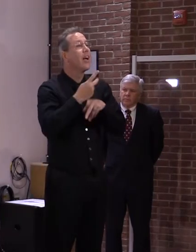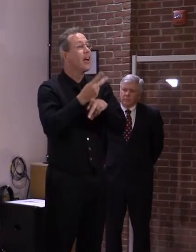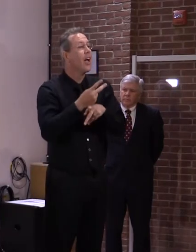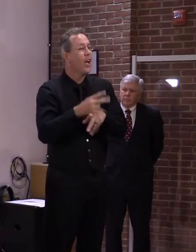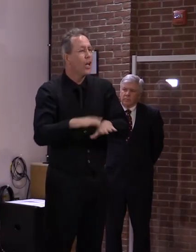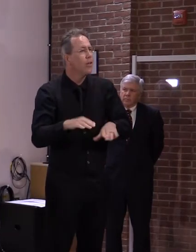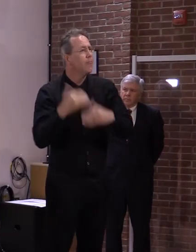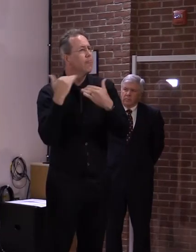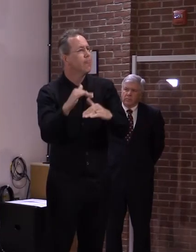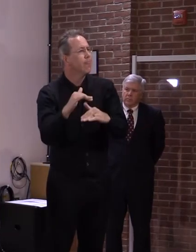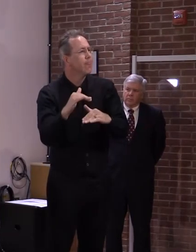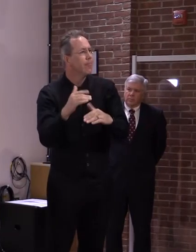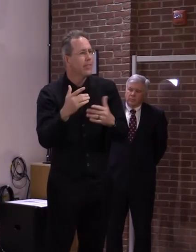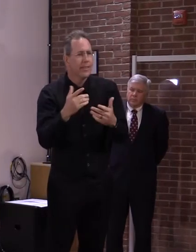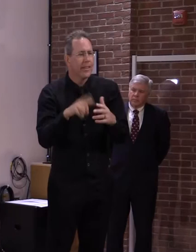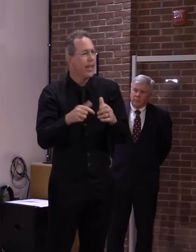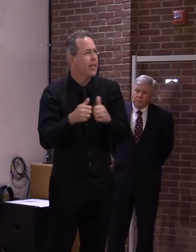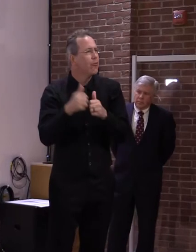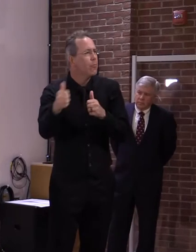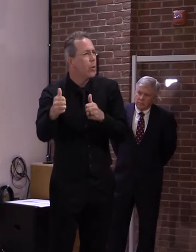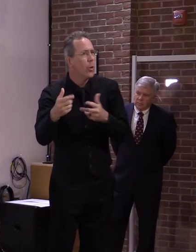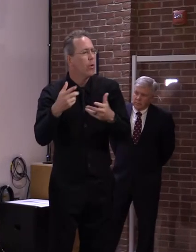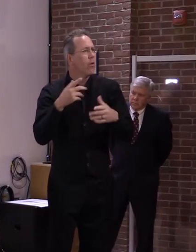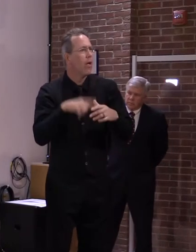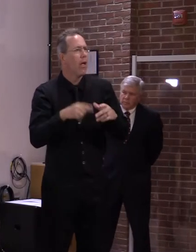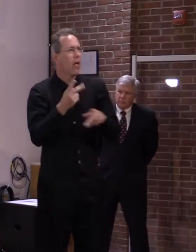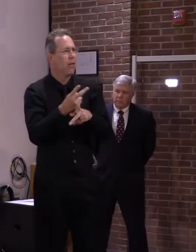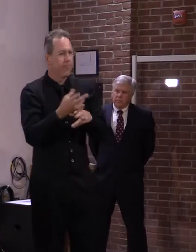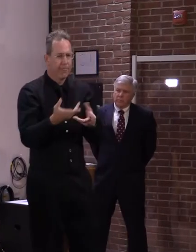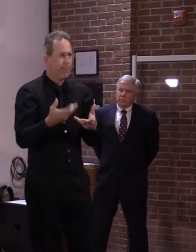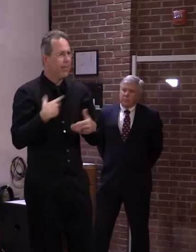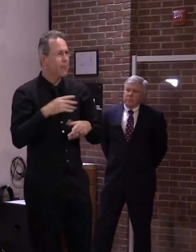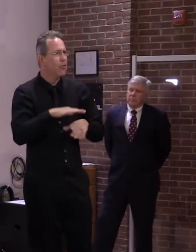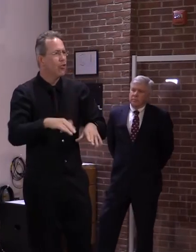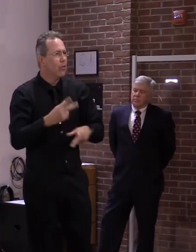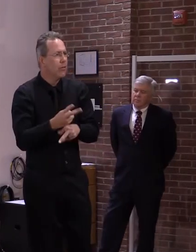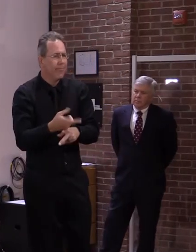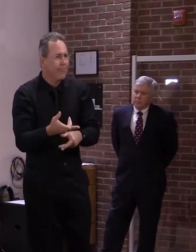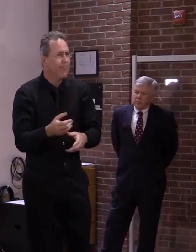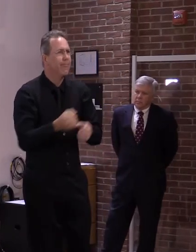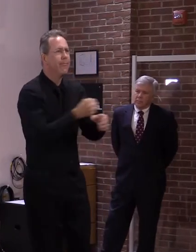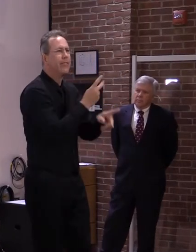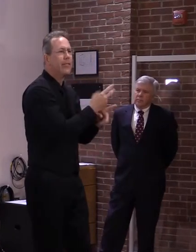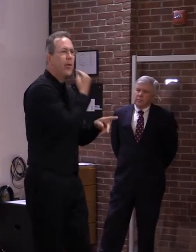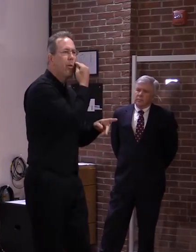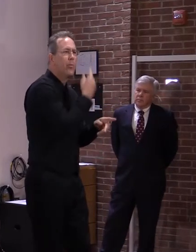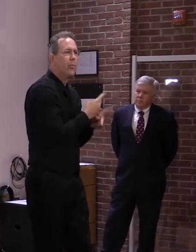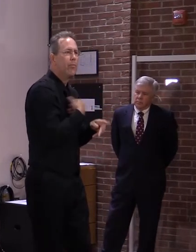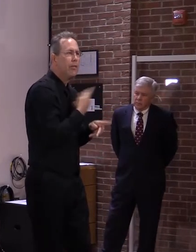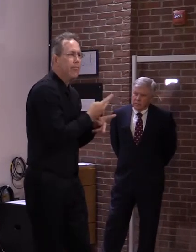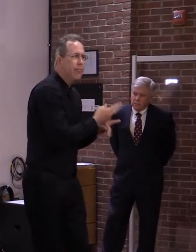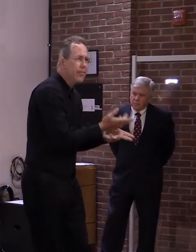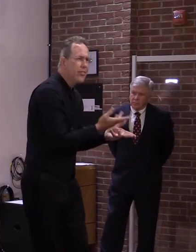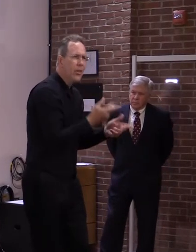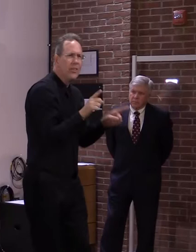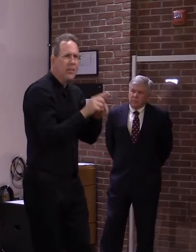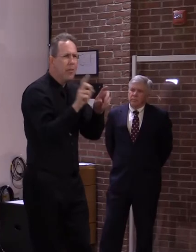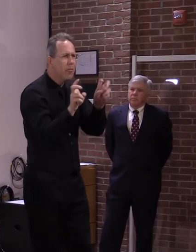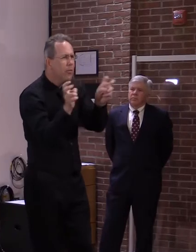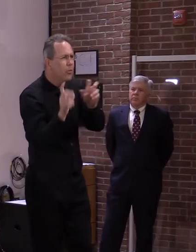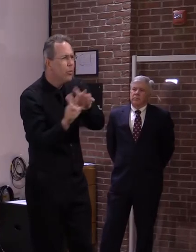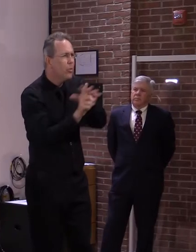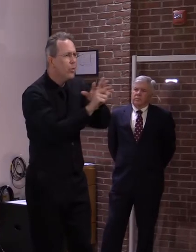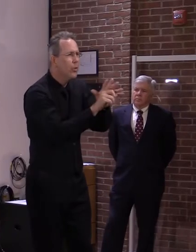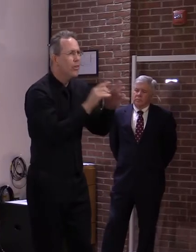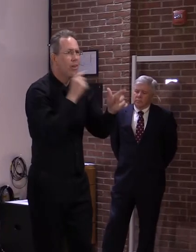not knowing when they'll be remote and when they'll be in person. But that should end shortly. And again, with our